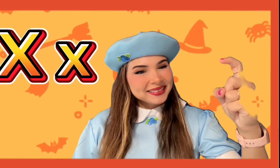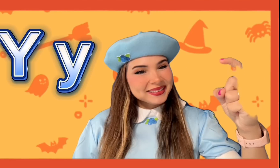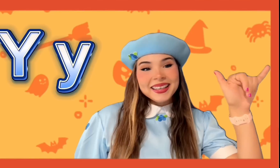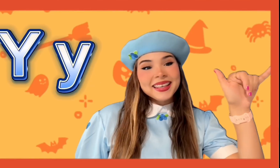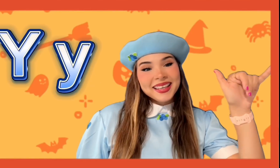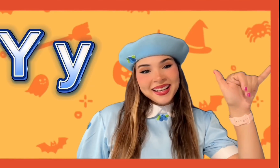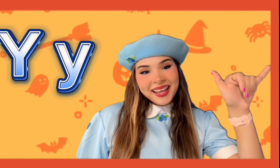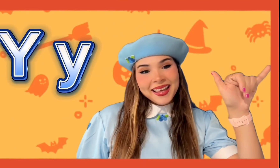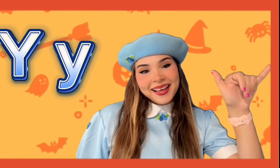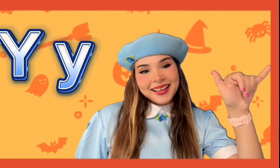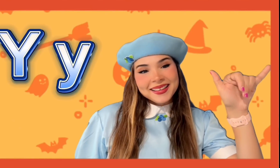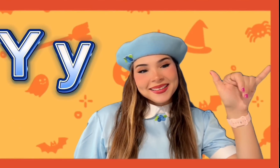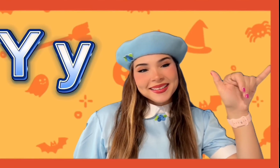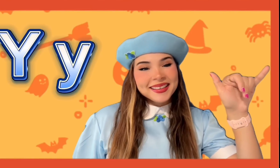Y.